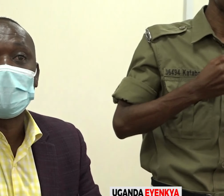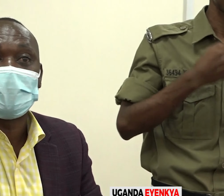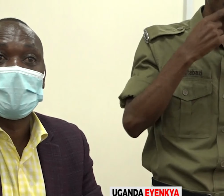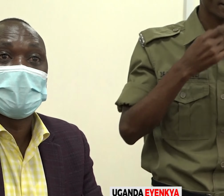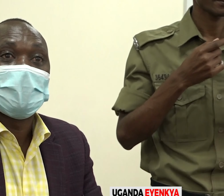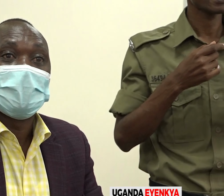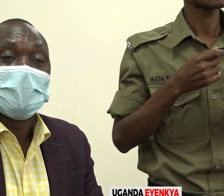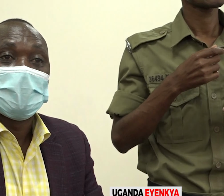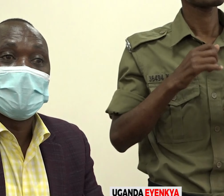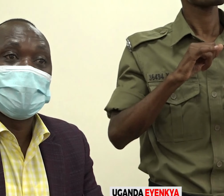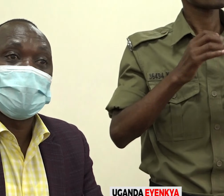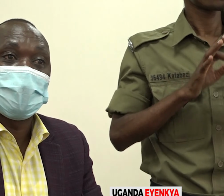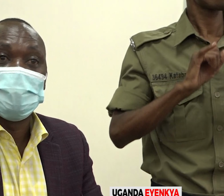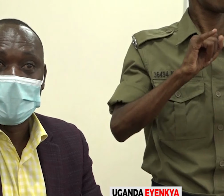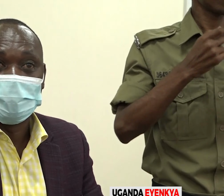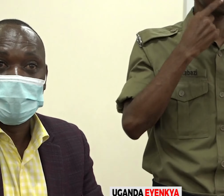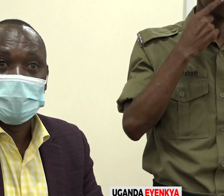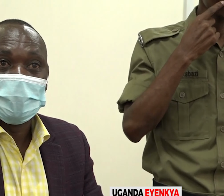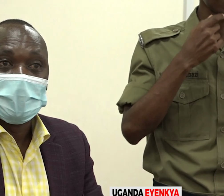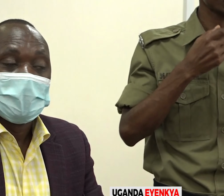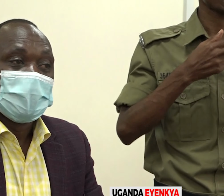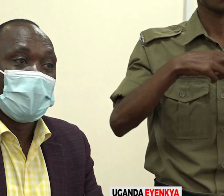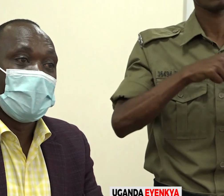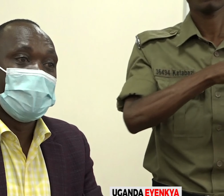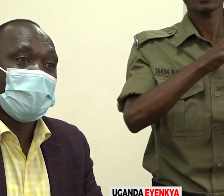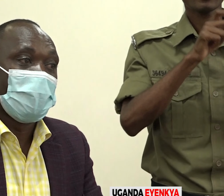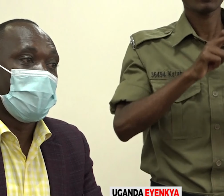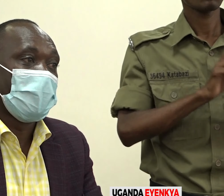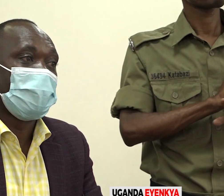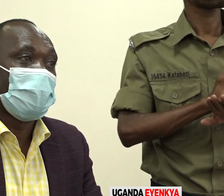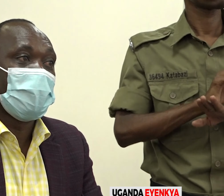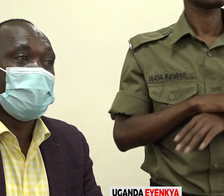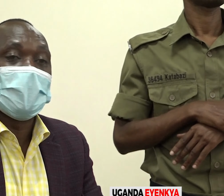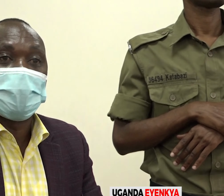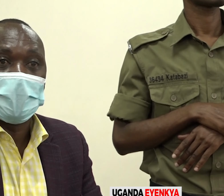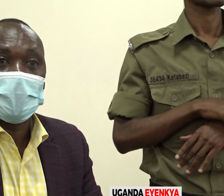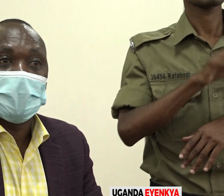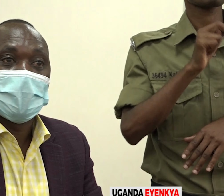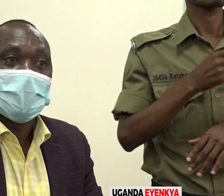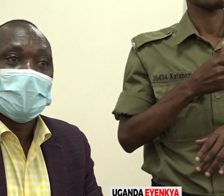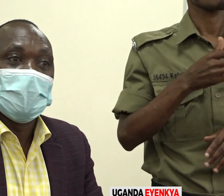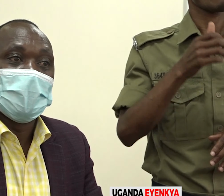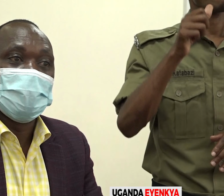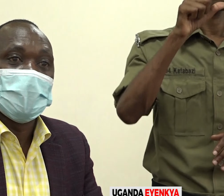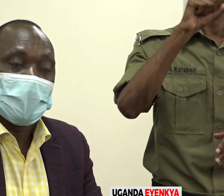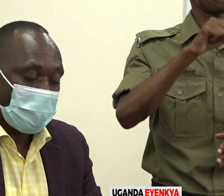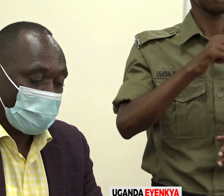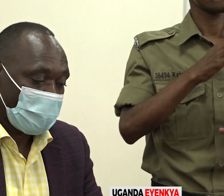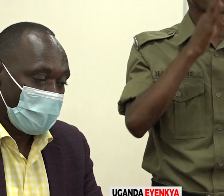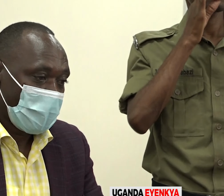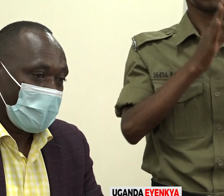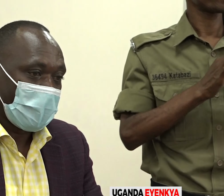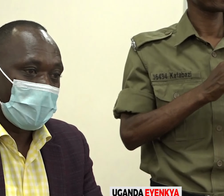of others are also observed. So there is no bad faith in having